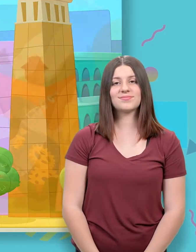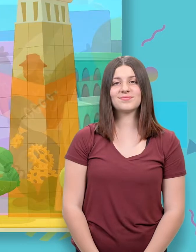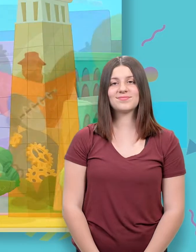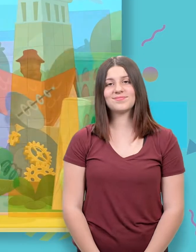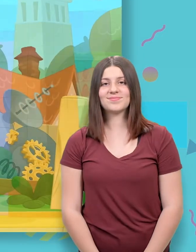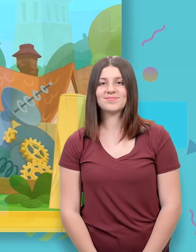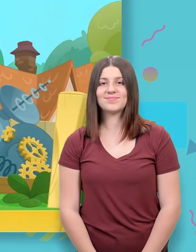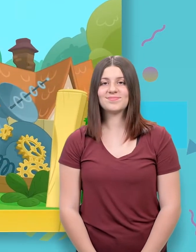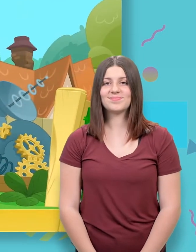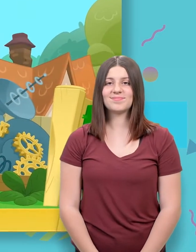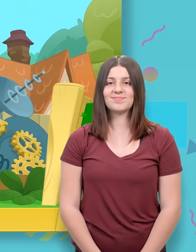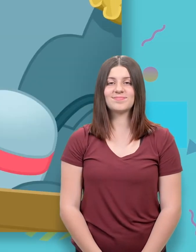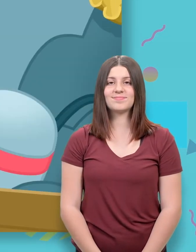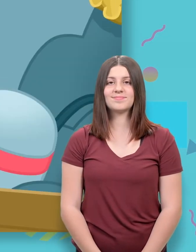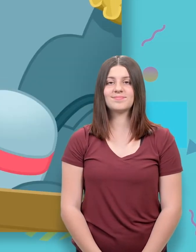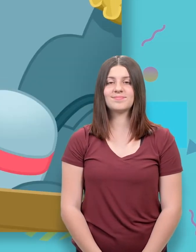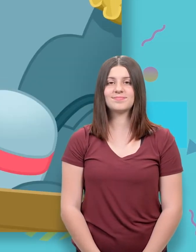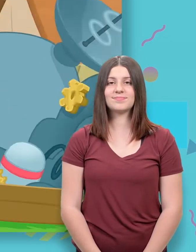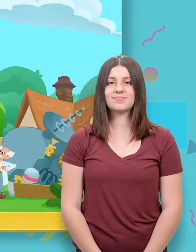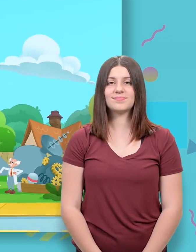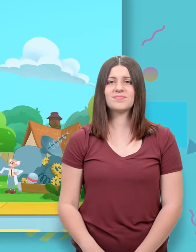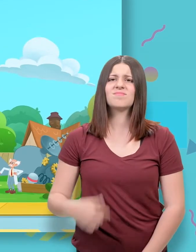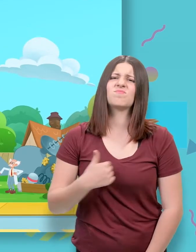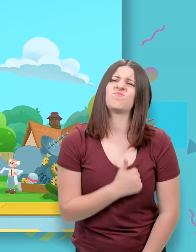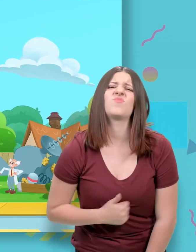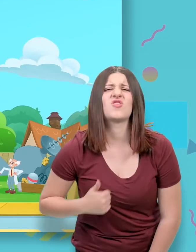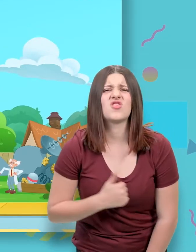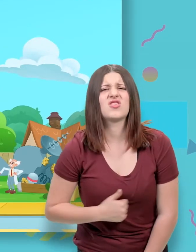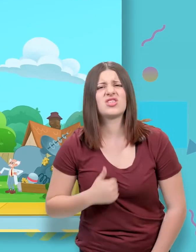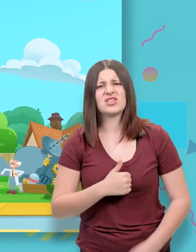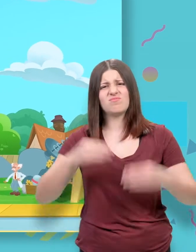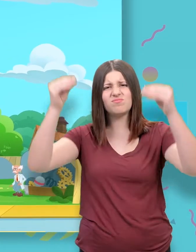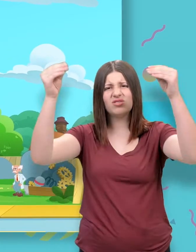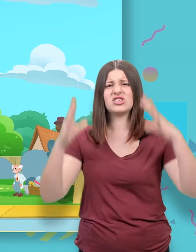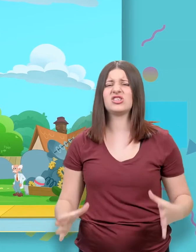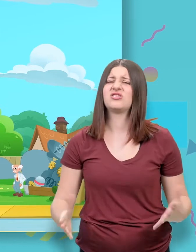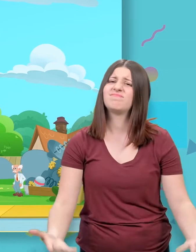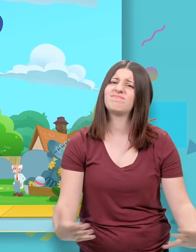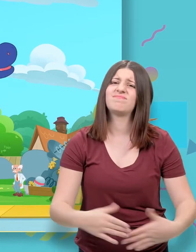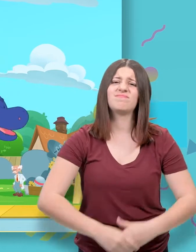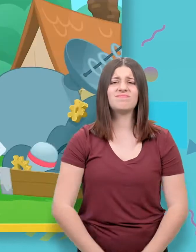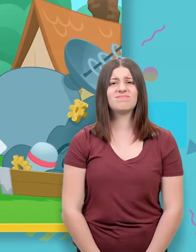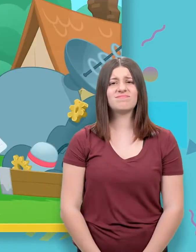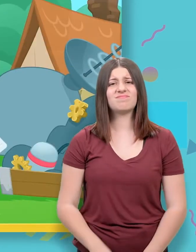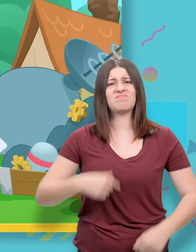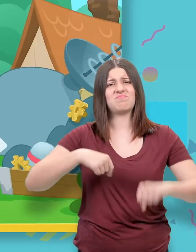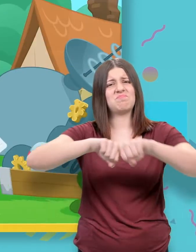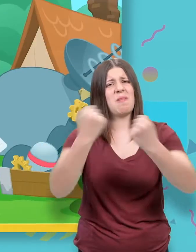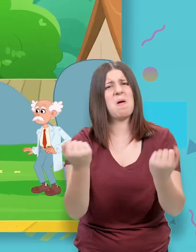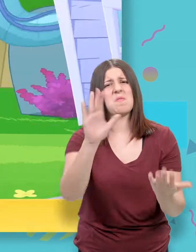a Wow! I'm so sorry, Professor Rashid! I broke your